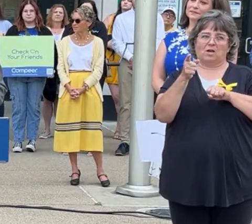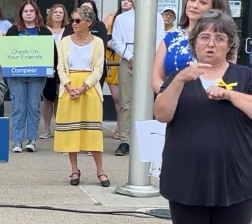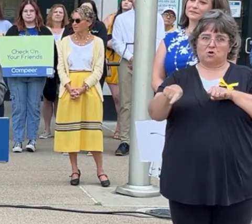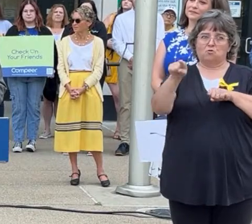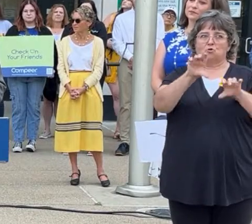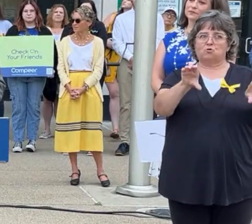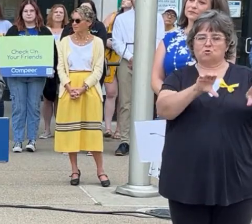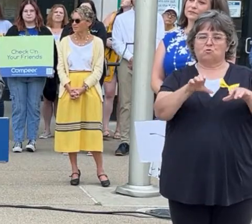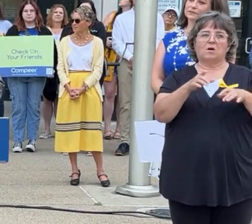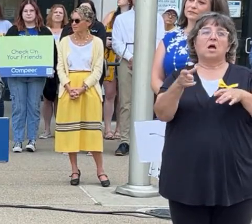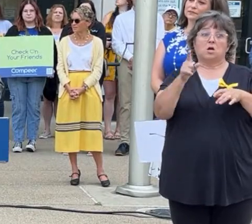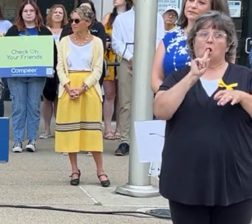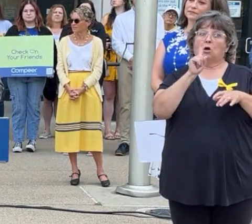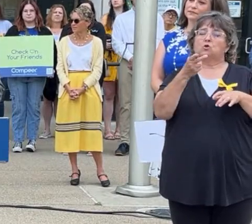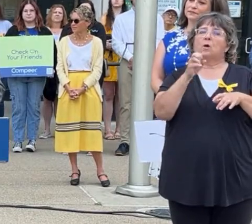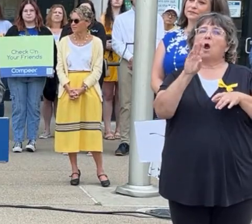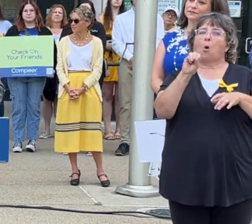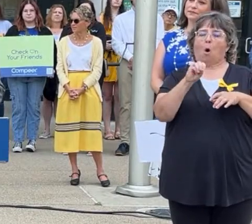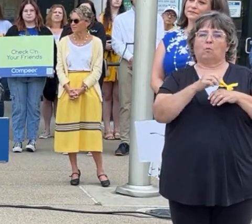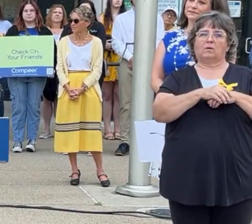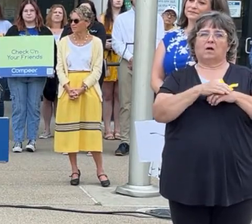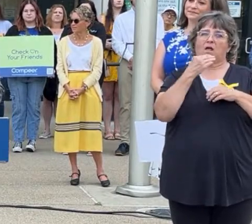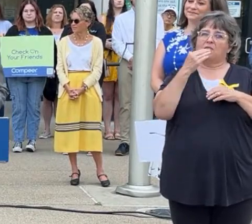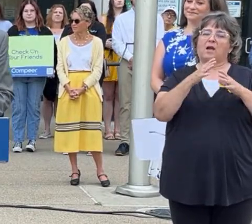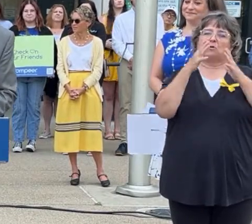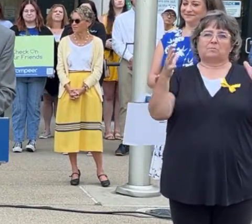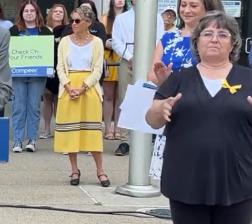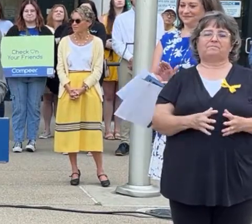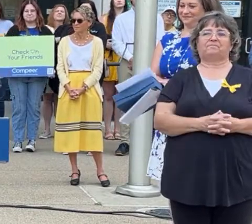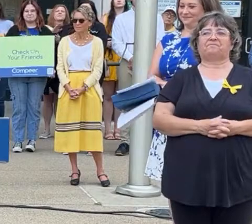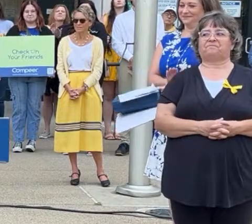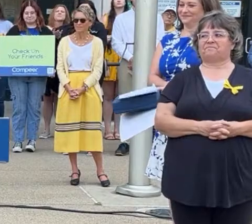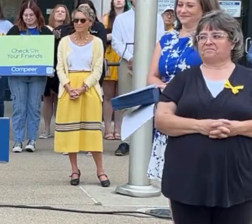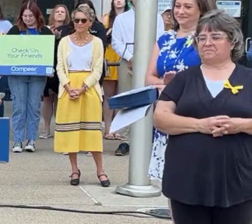you do, and you are the true heroes. Thank you so much.